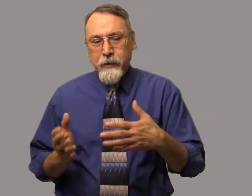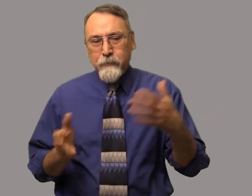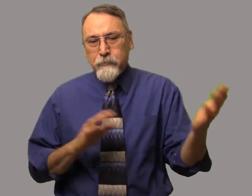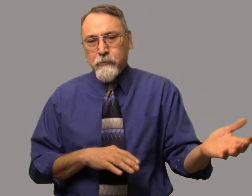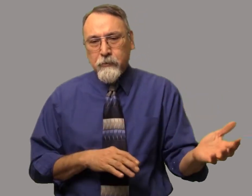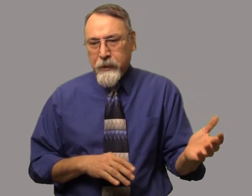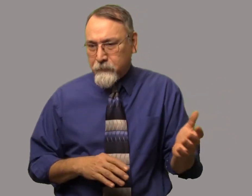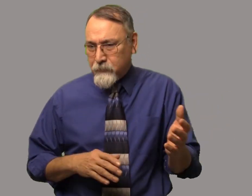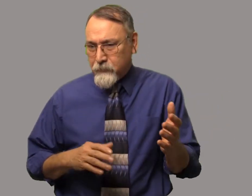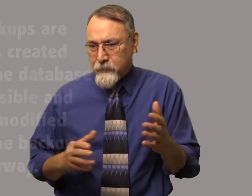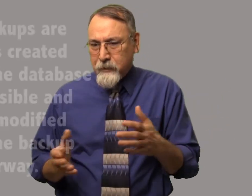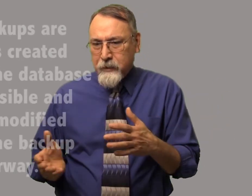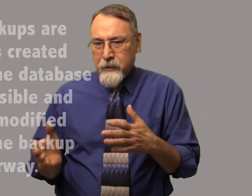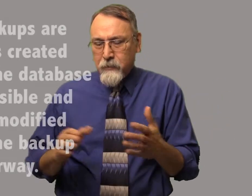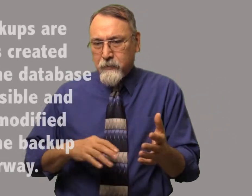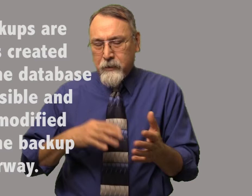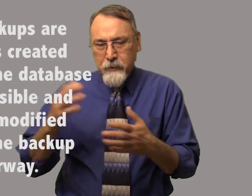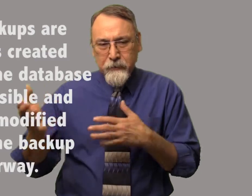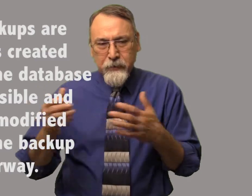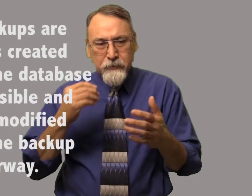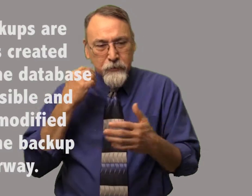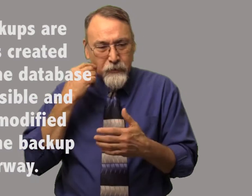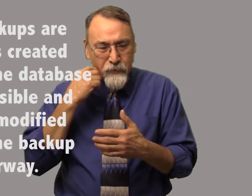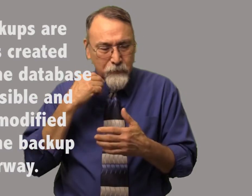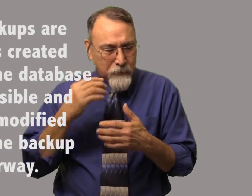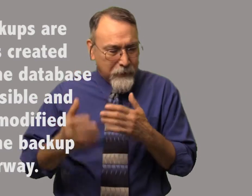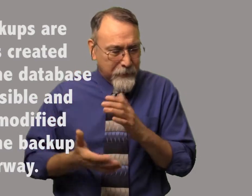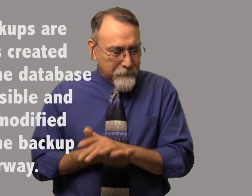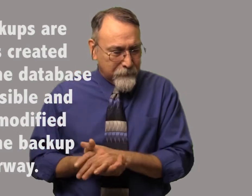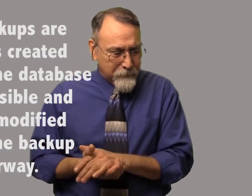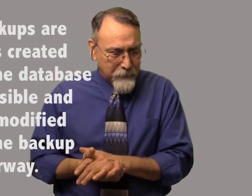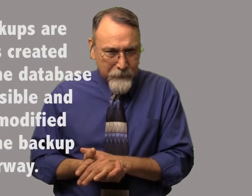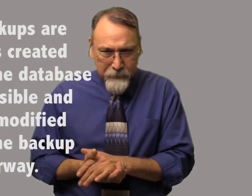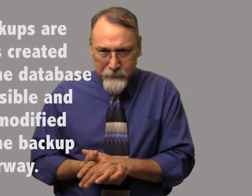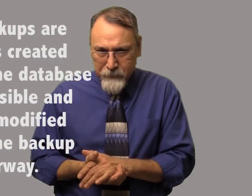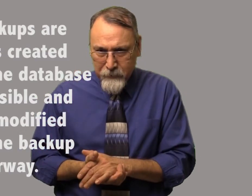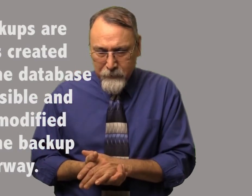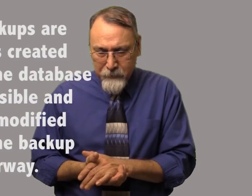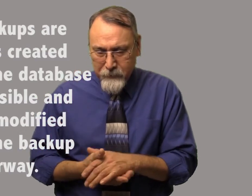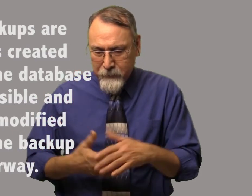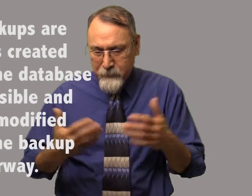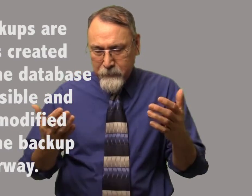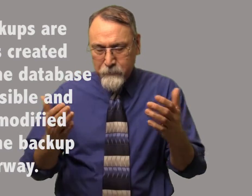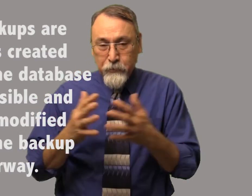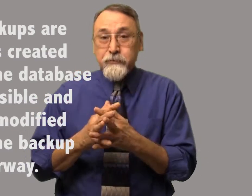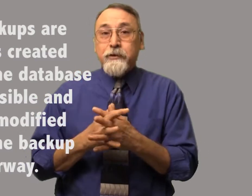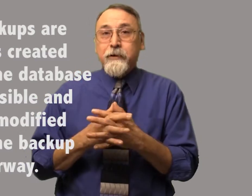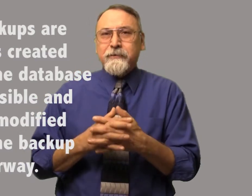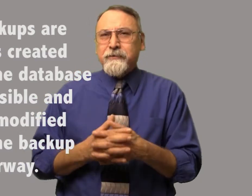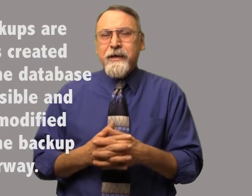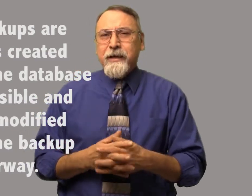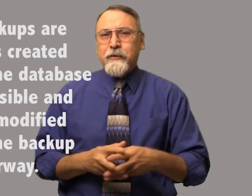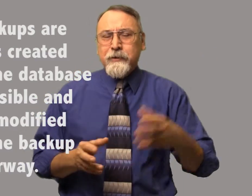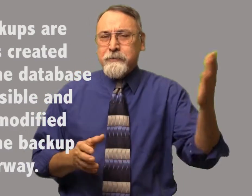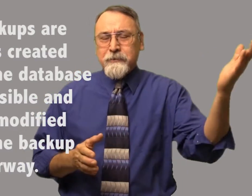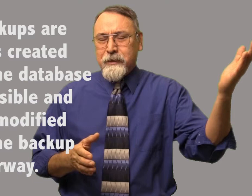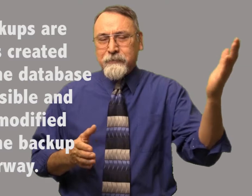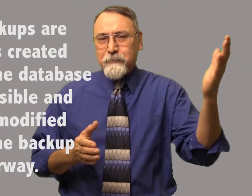a remote location that you can use in case a emergency arises. It could be just as simple